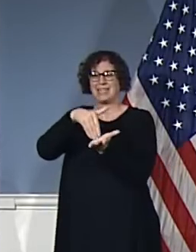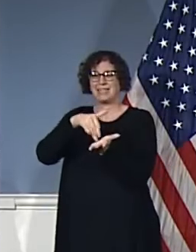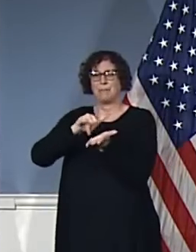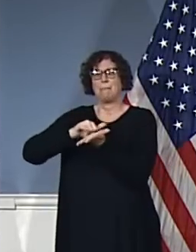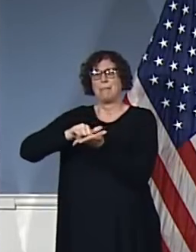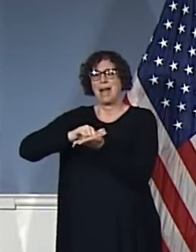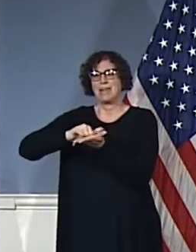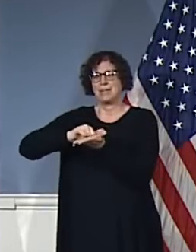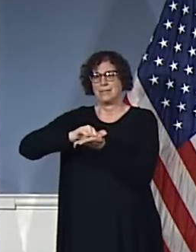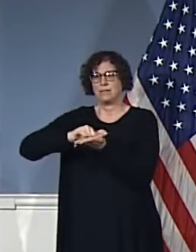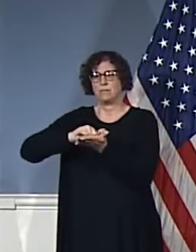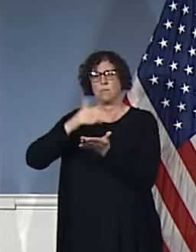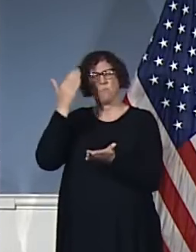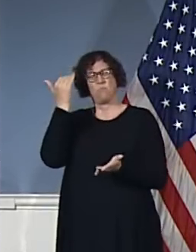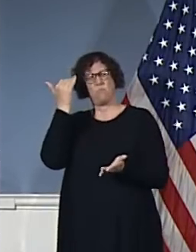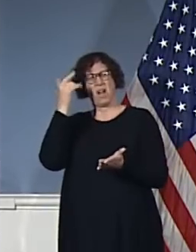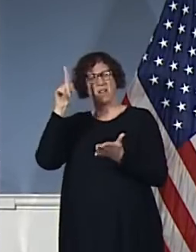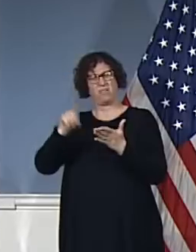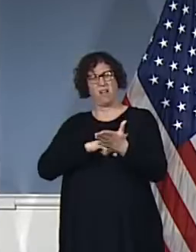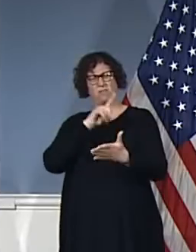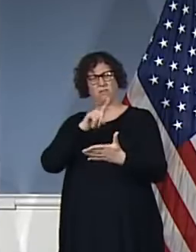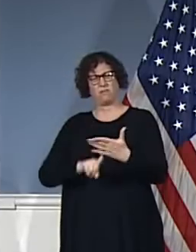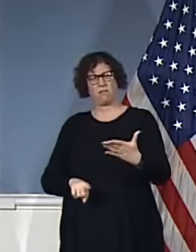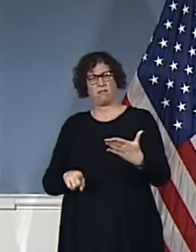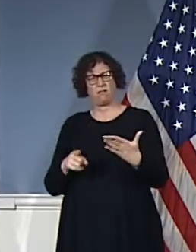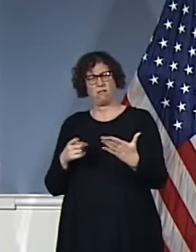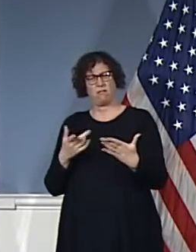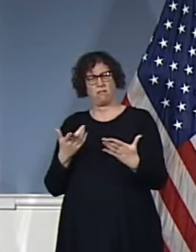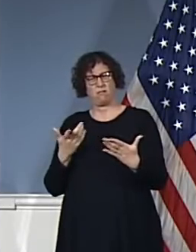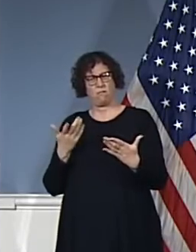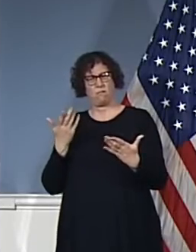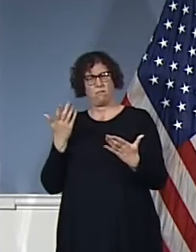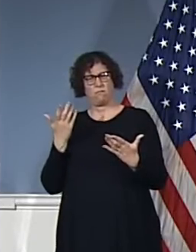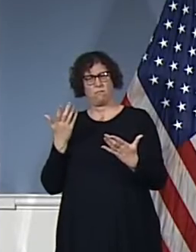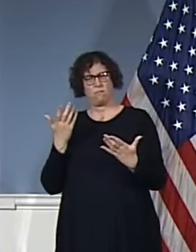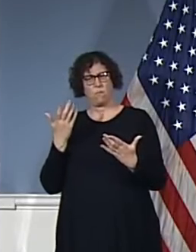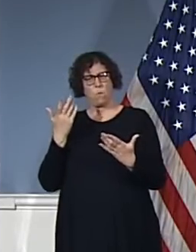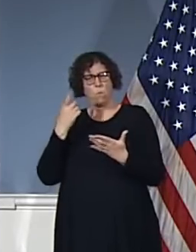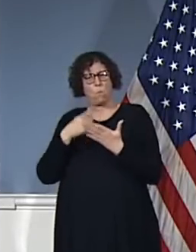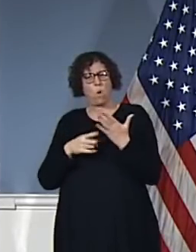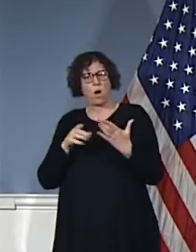canceled, and what's the status of what FEMA is doing?